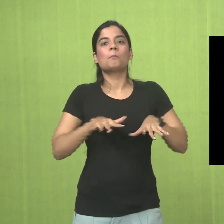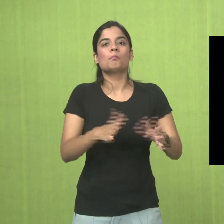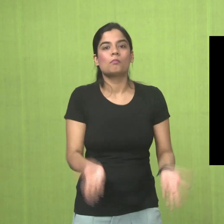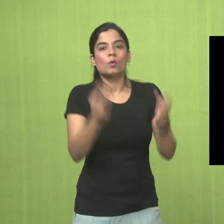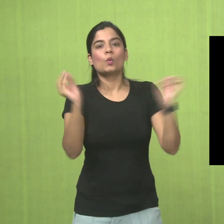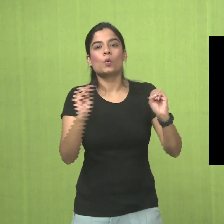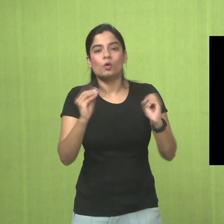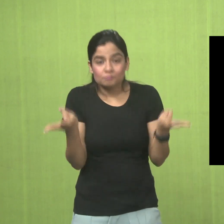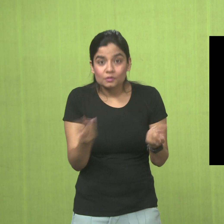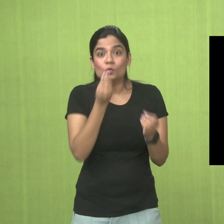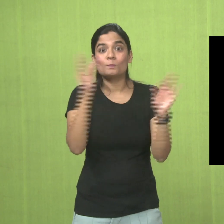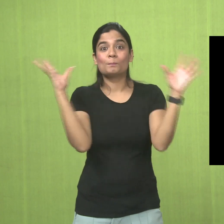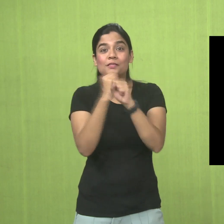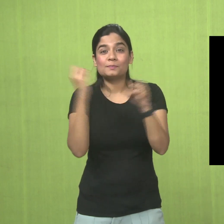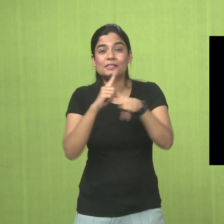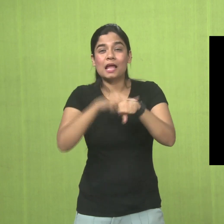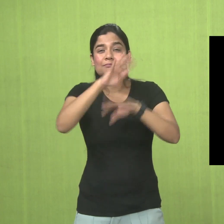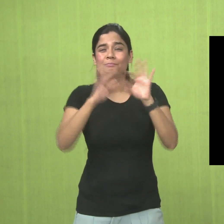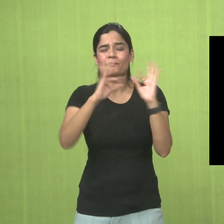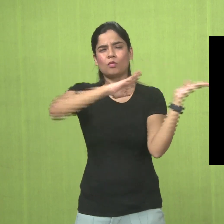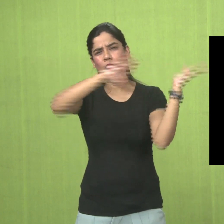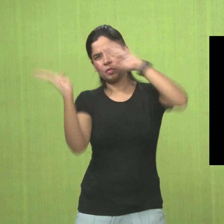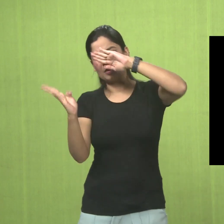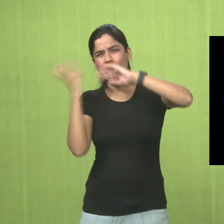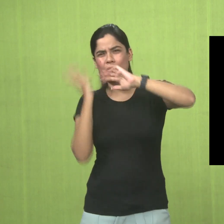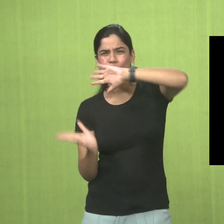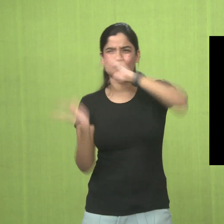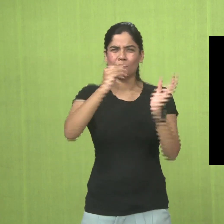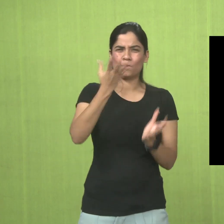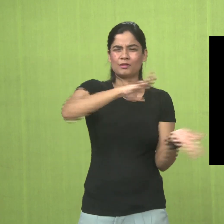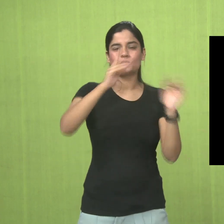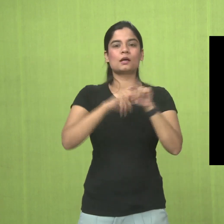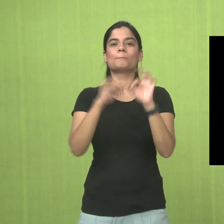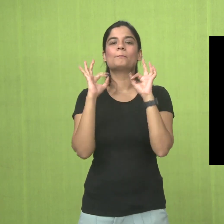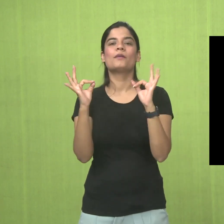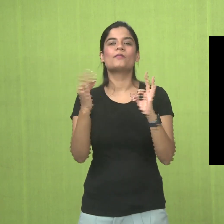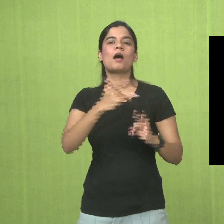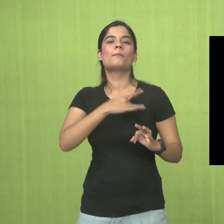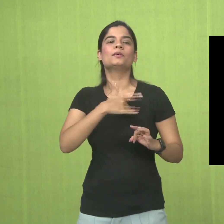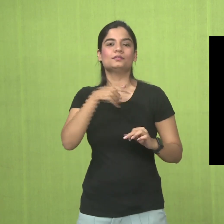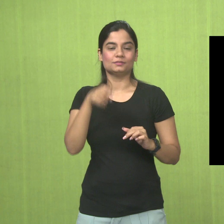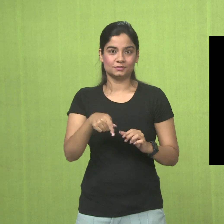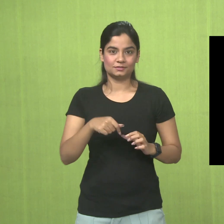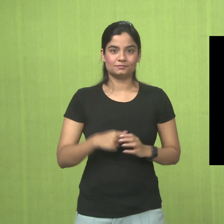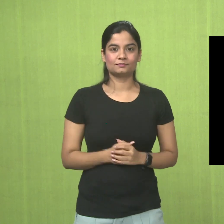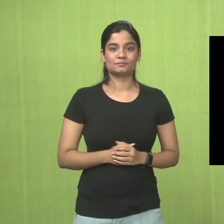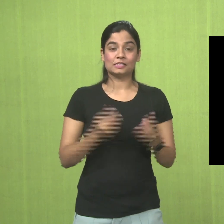be waking up late, forgetting to wake up your child for school, not taking proper meals are unethical